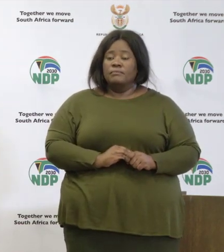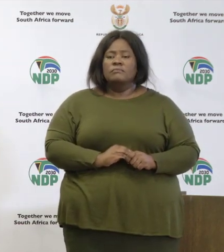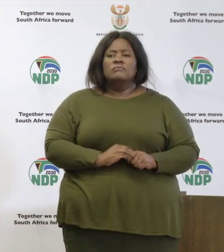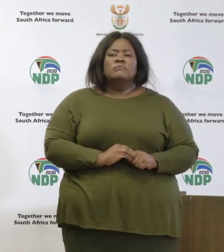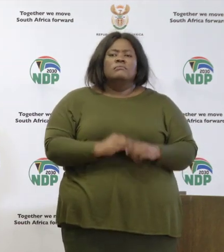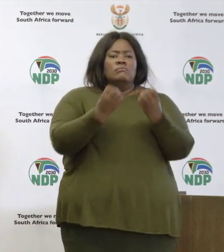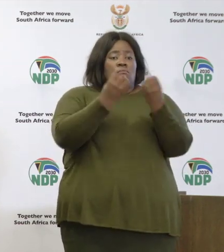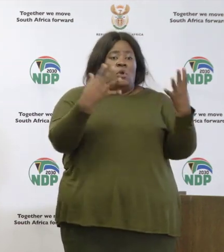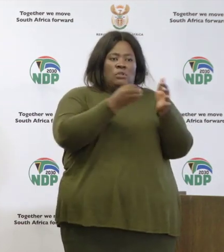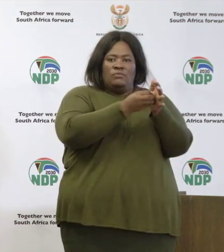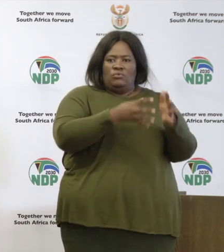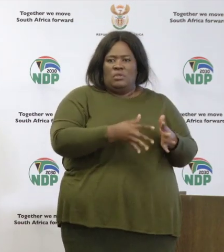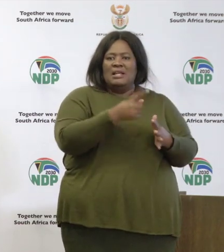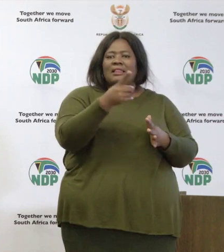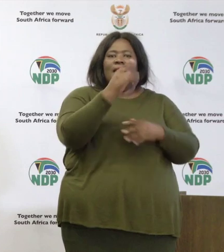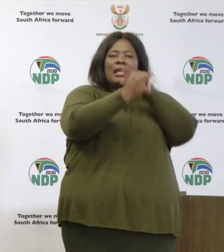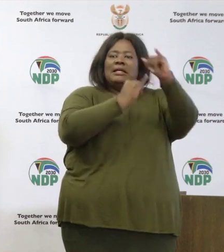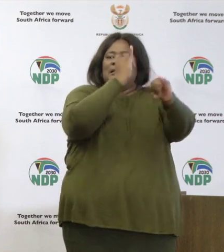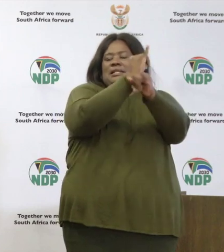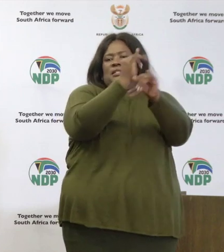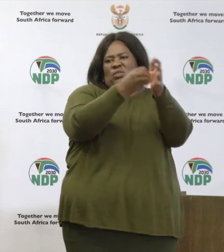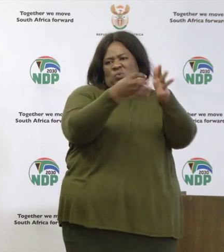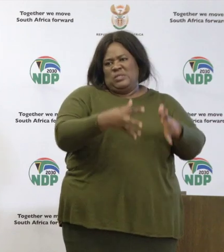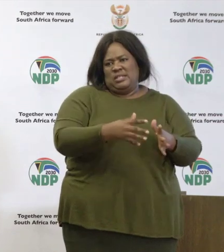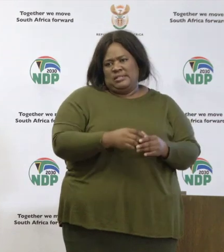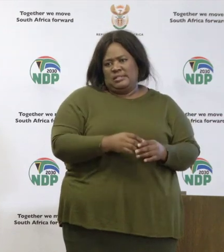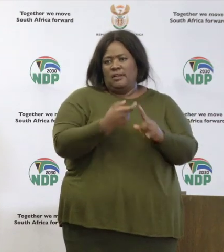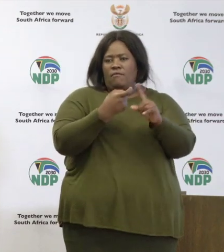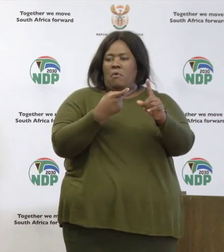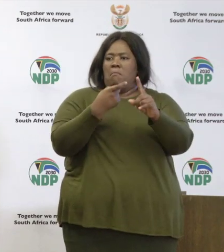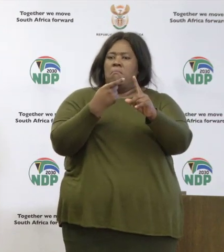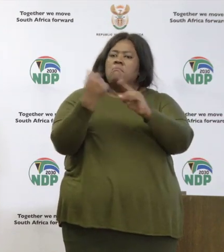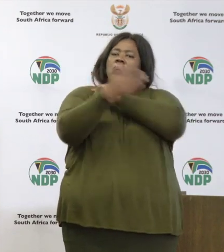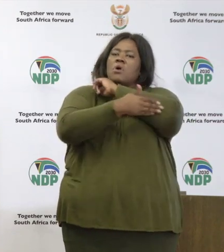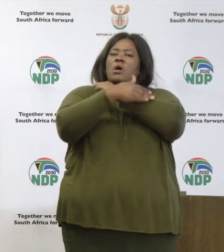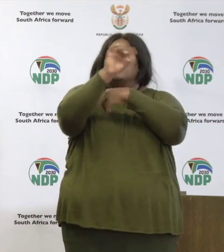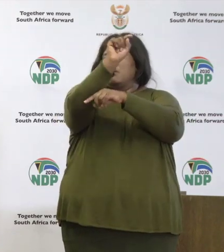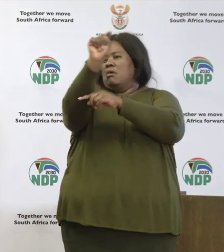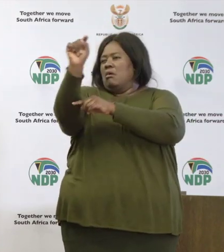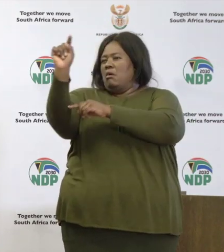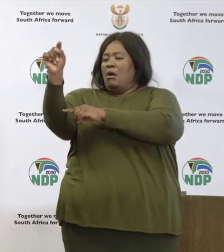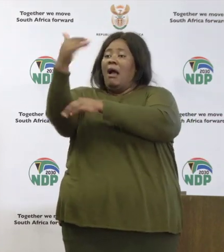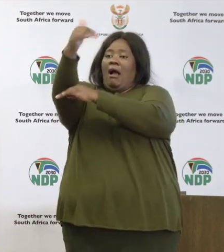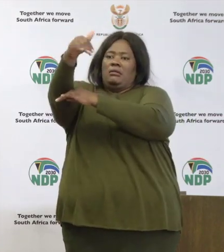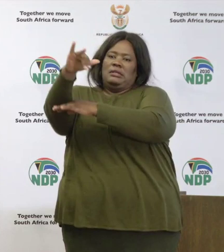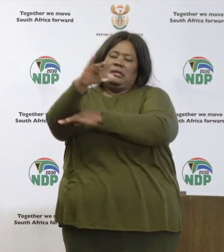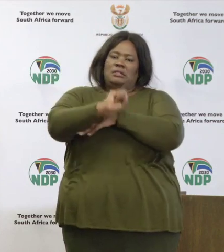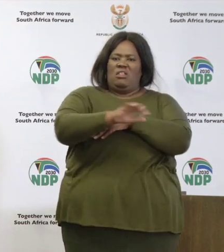most of these students are international students who come from outside South Africa, who are not